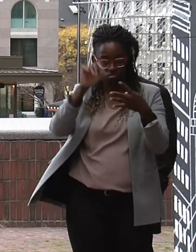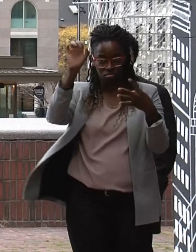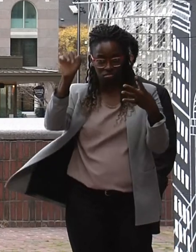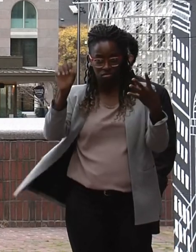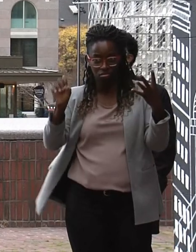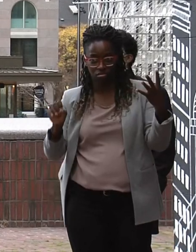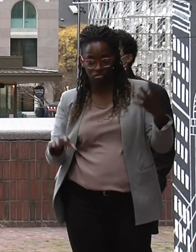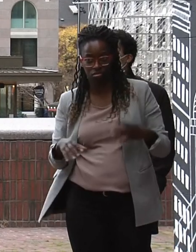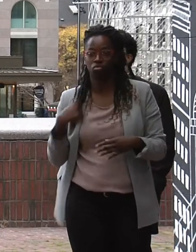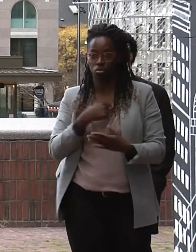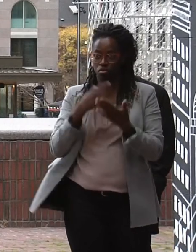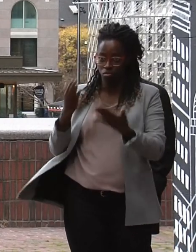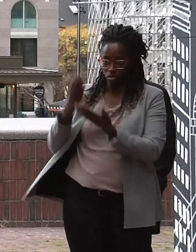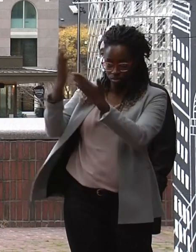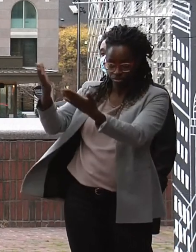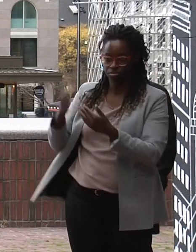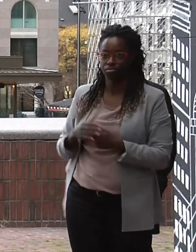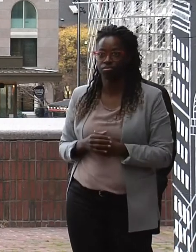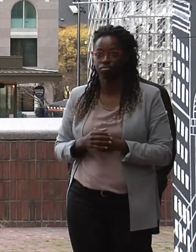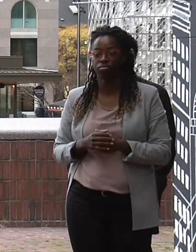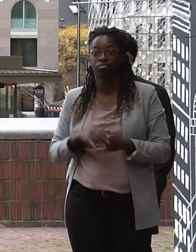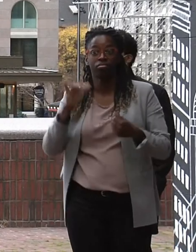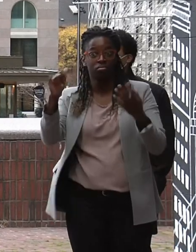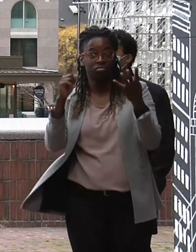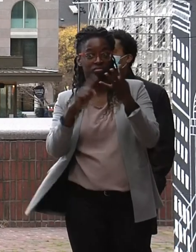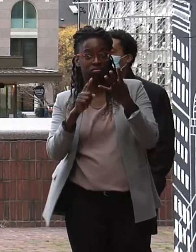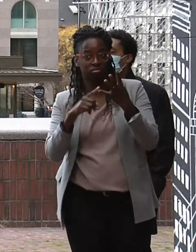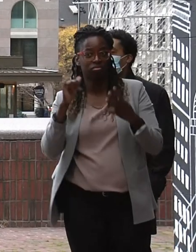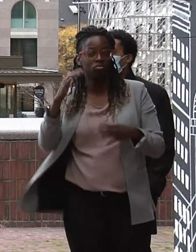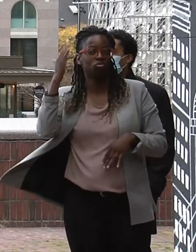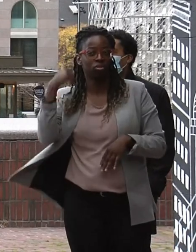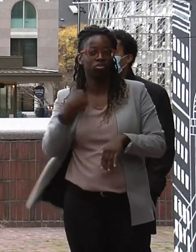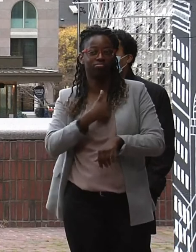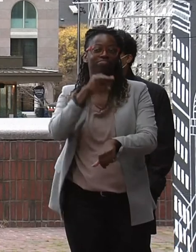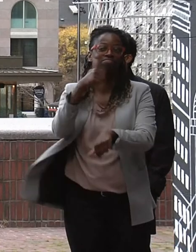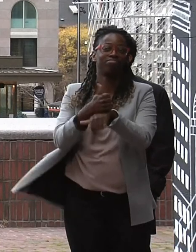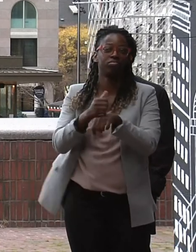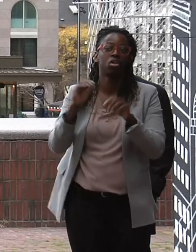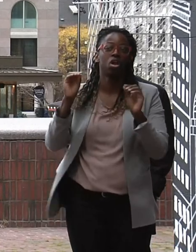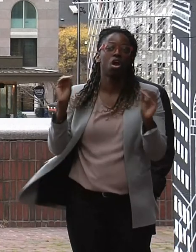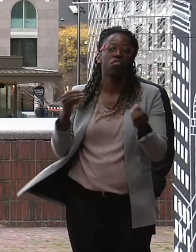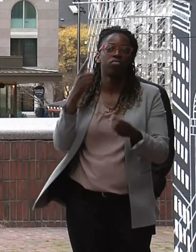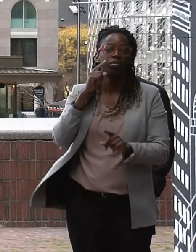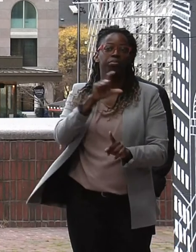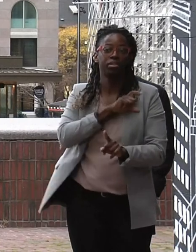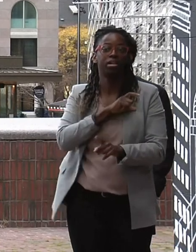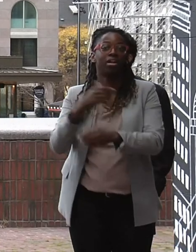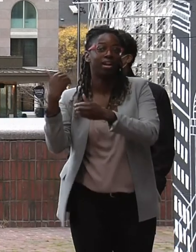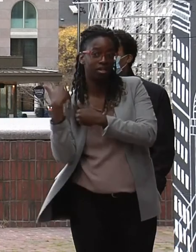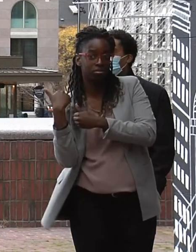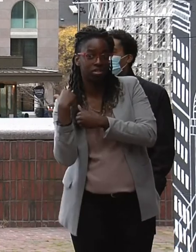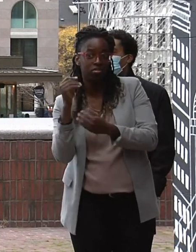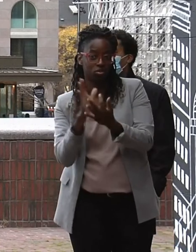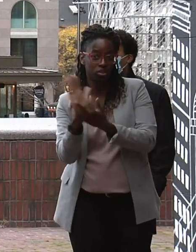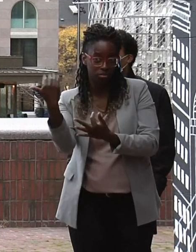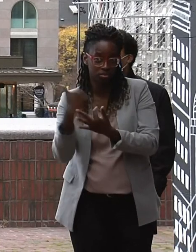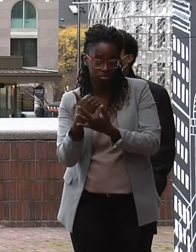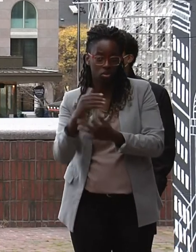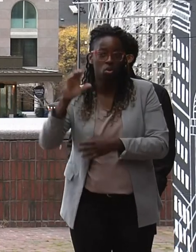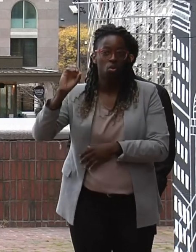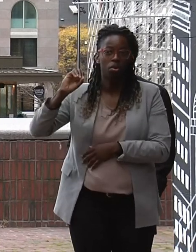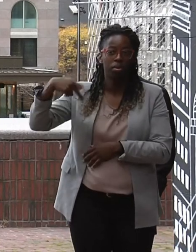to the Office of Police Accountability and Transparency. I do want to say that these